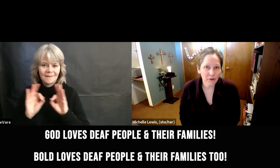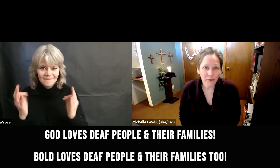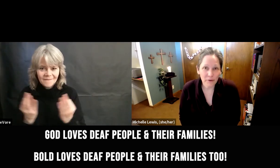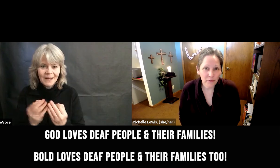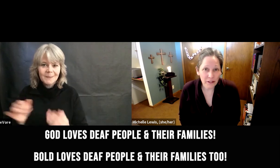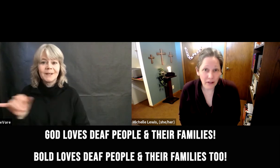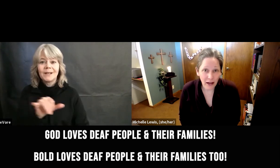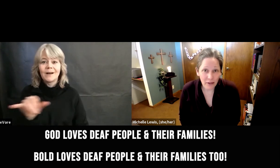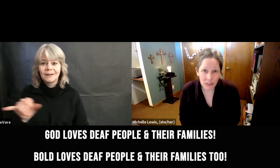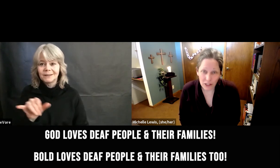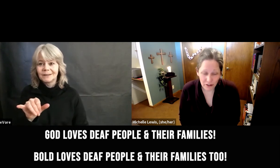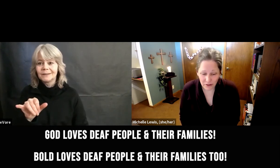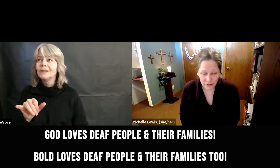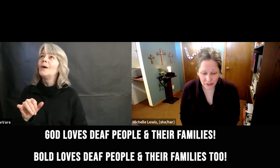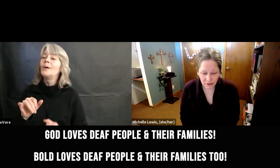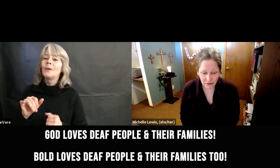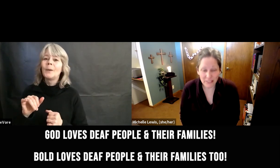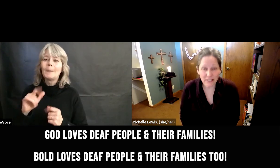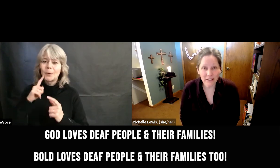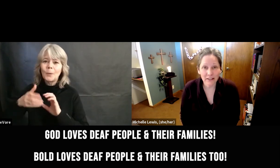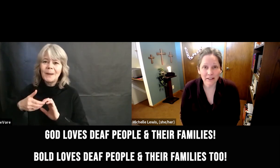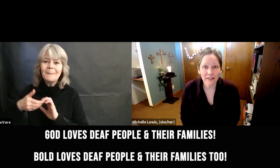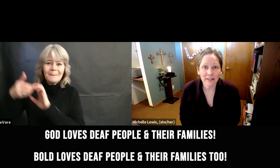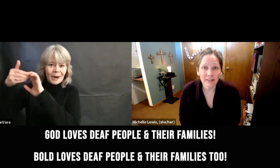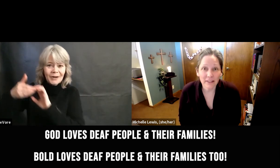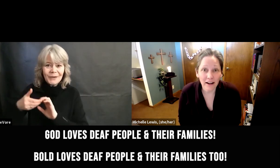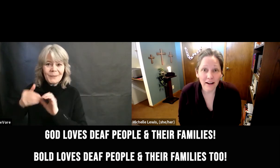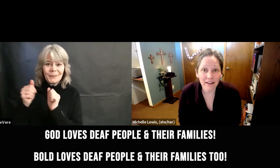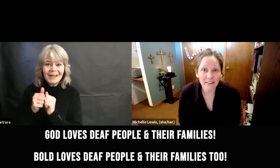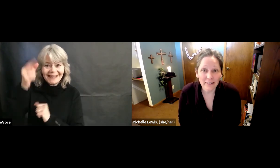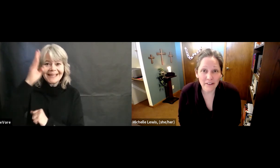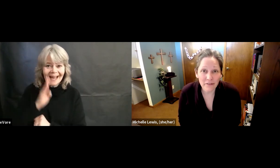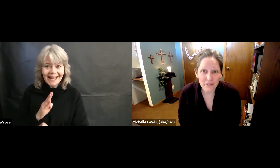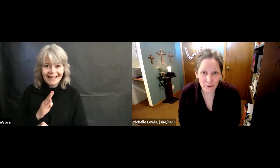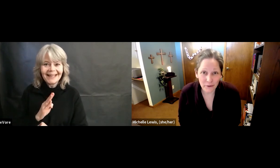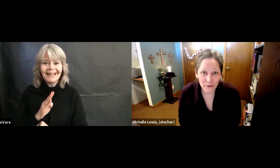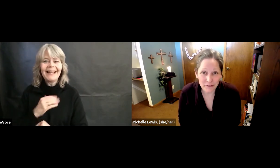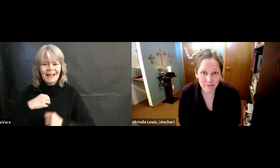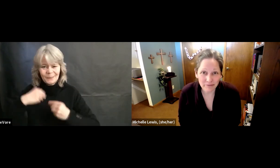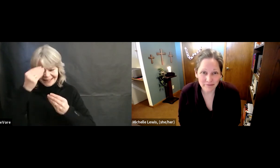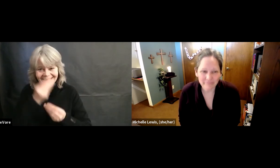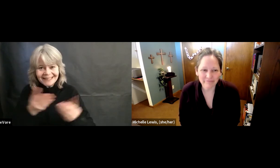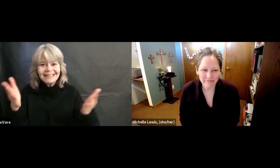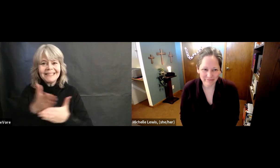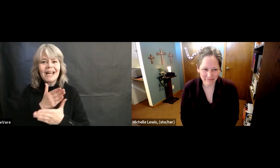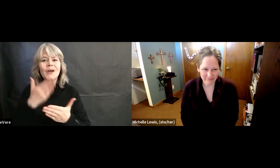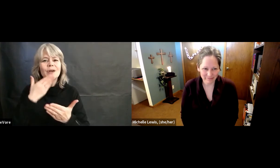And so with God, we share the good news. God loves you.